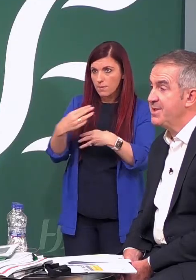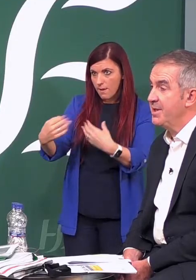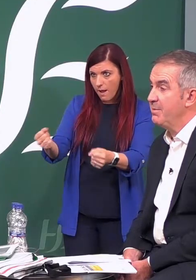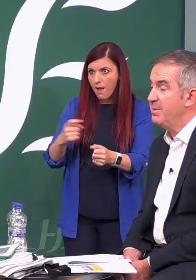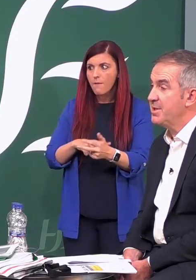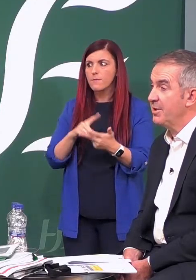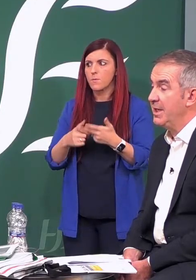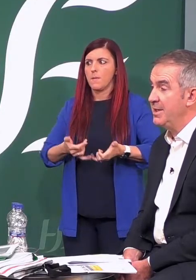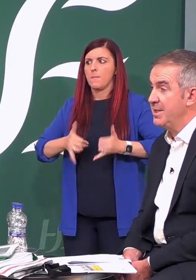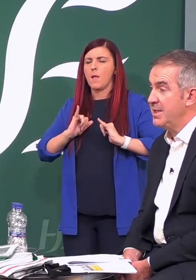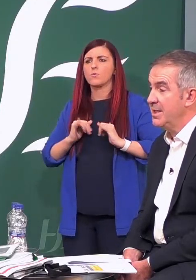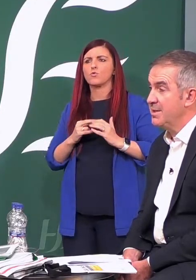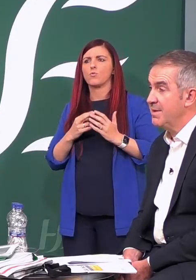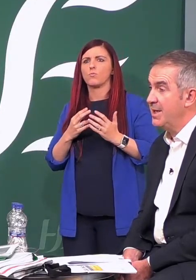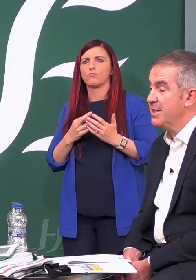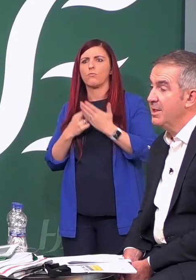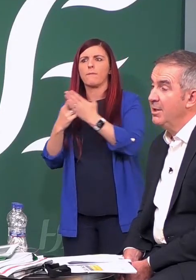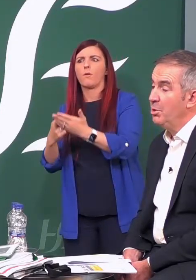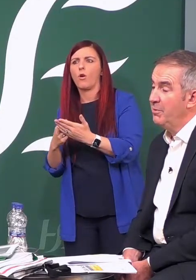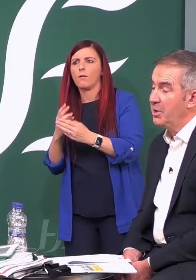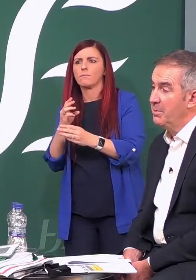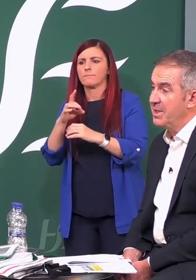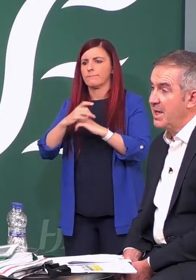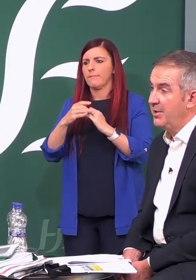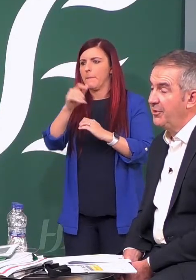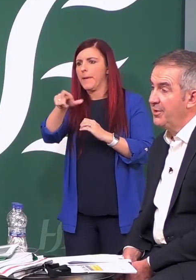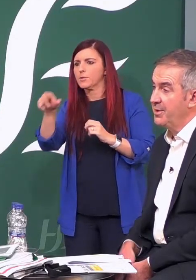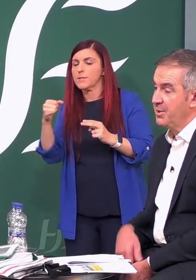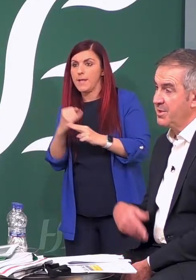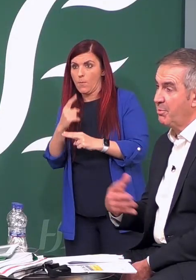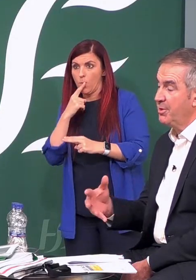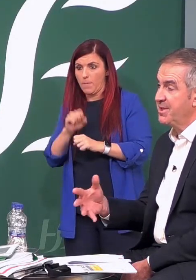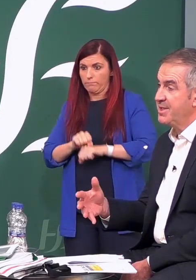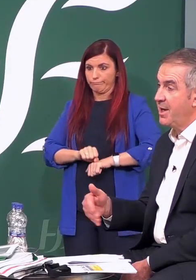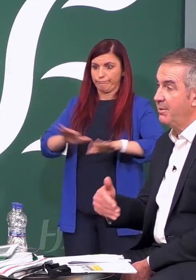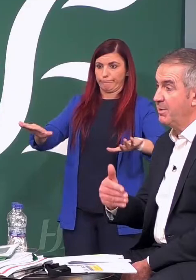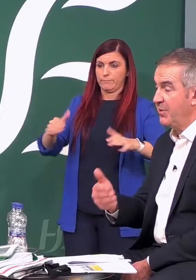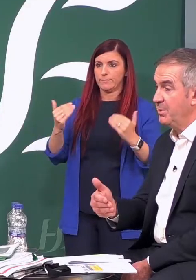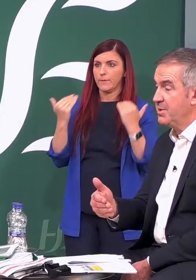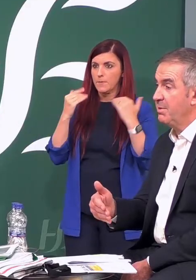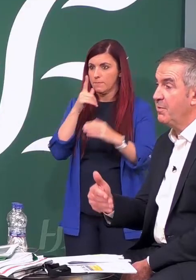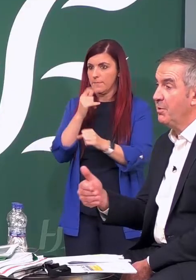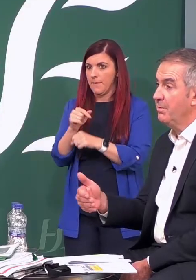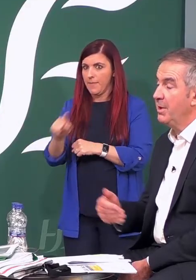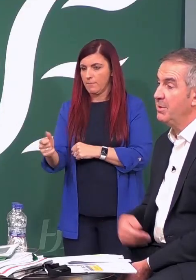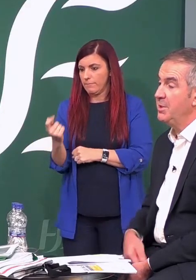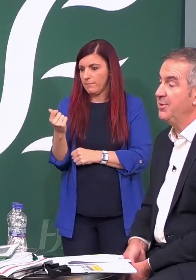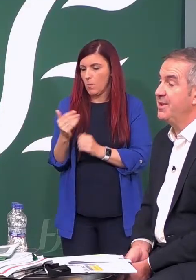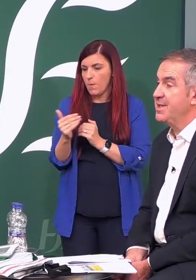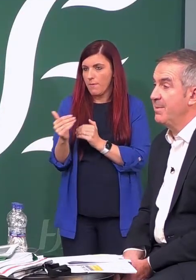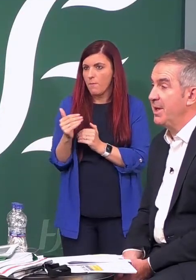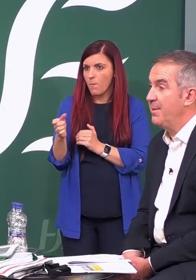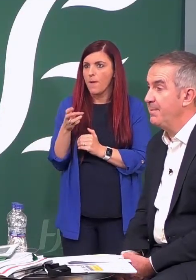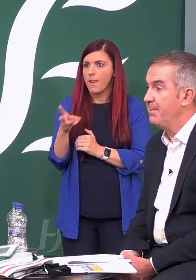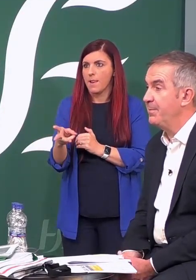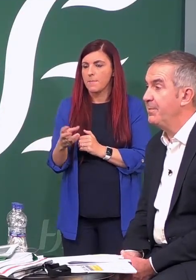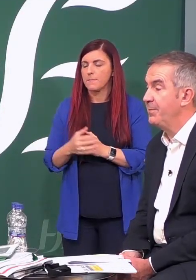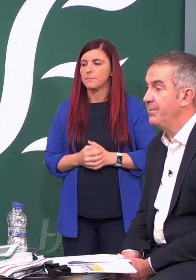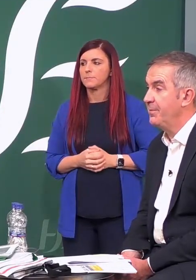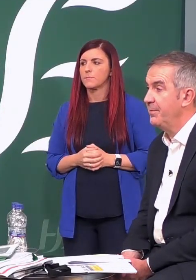their patients in, and we'll be circulating details of that over the coming days. So there's a process there. We've used it before and we'll use it this time